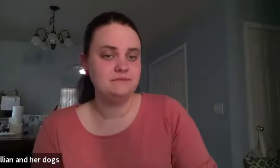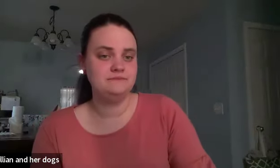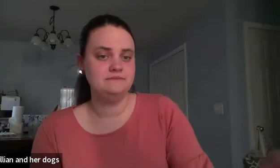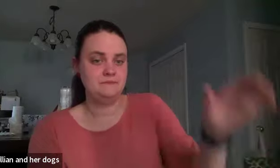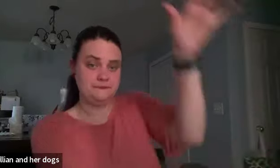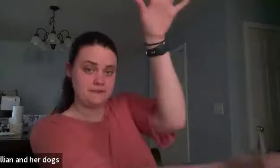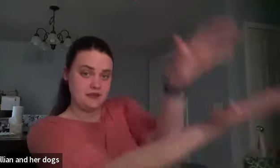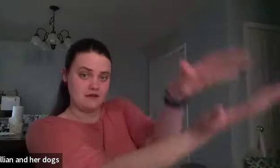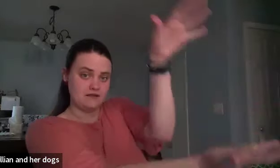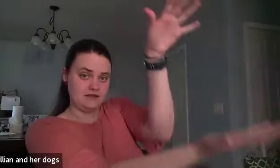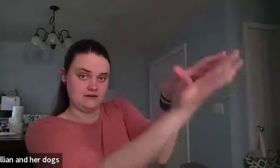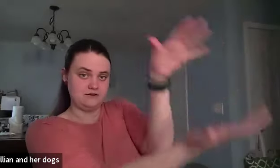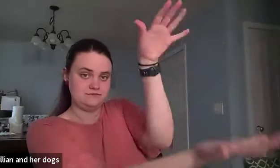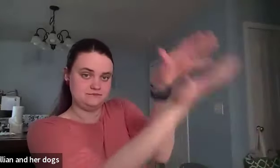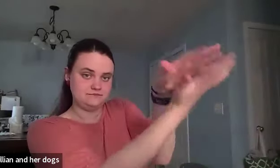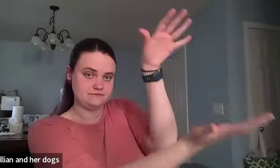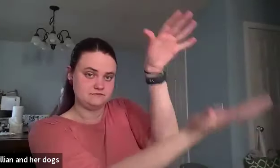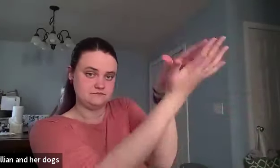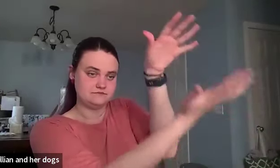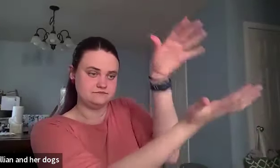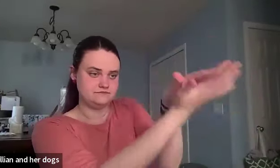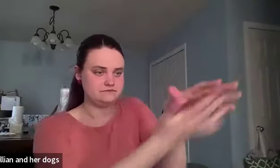alligator, alligator,